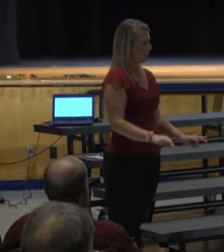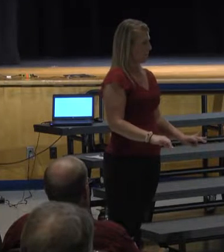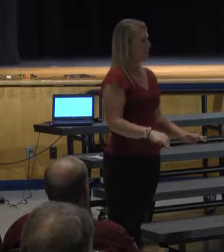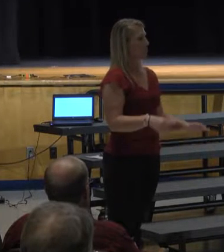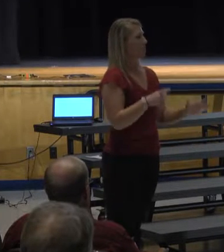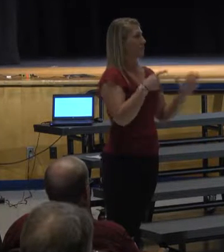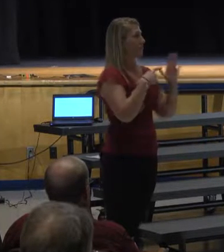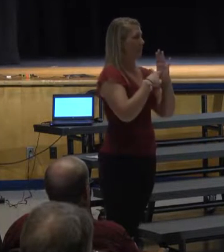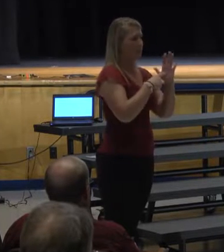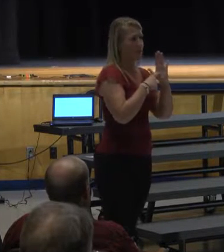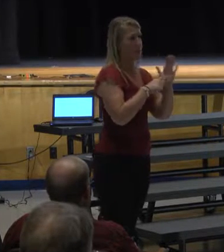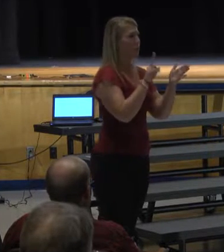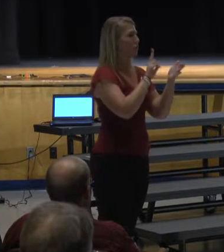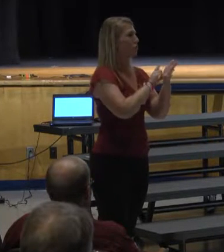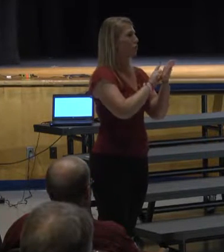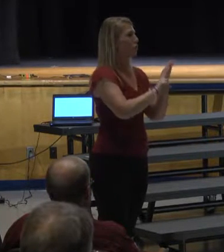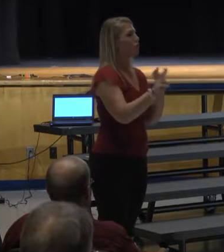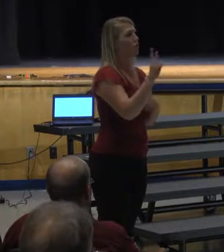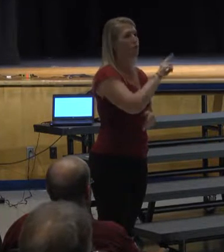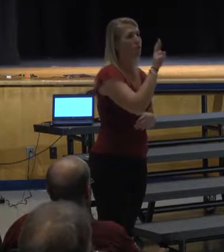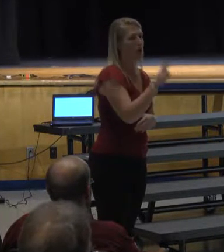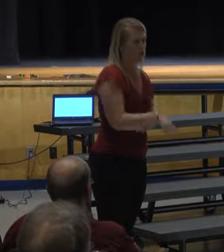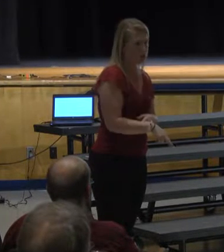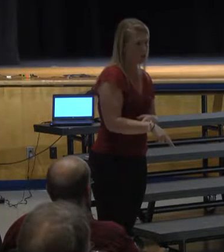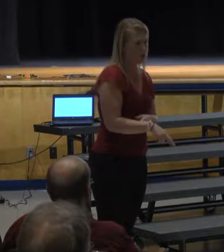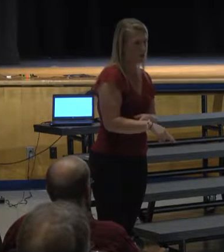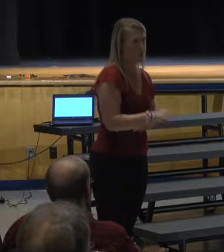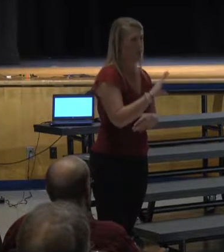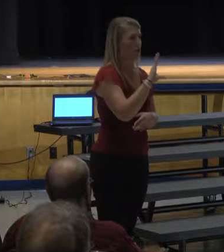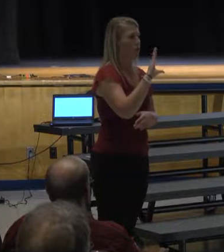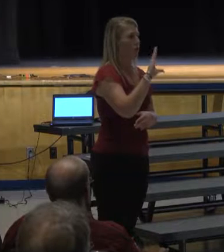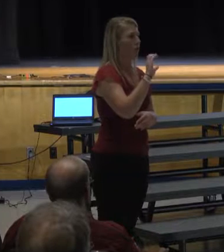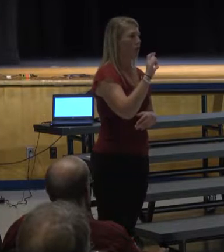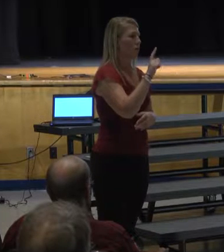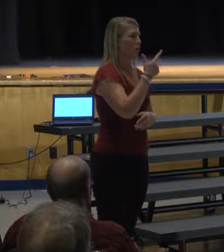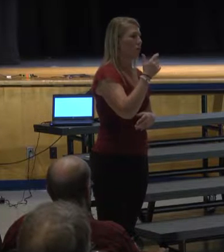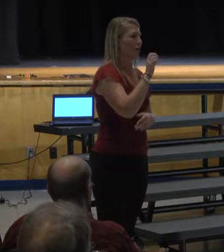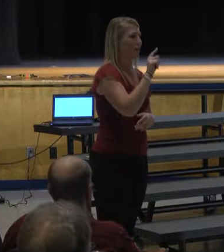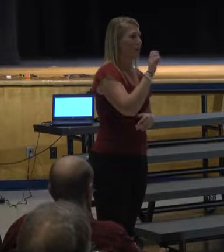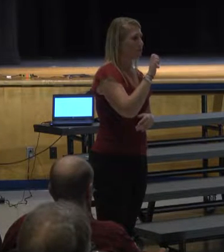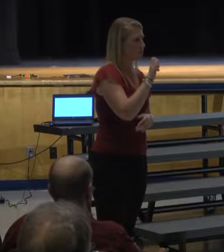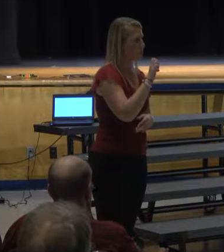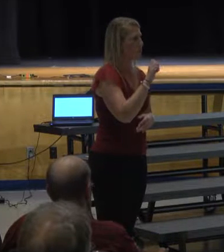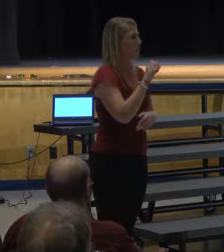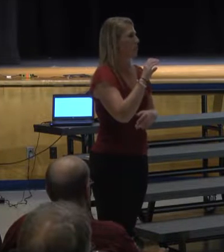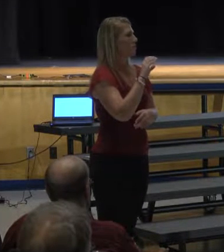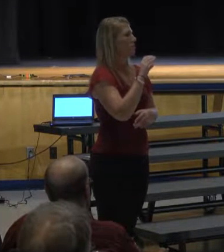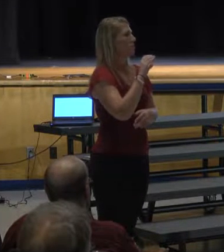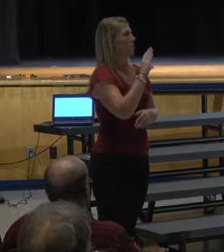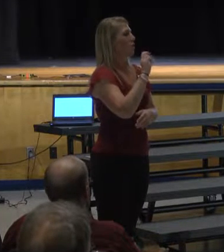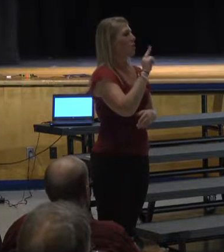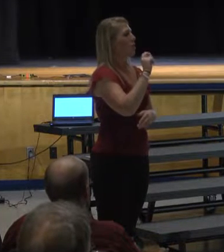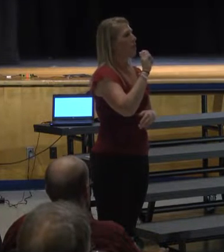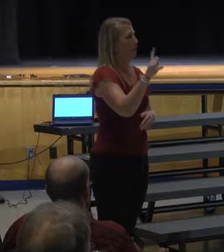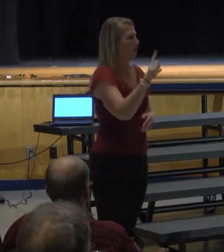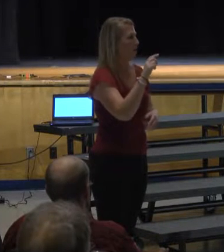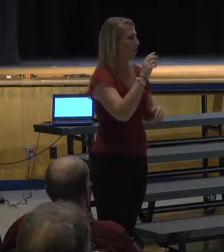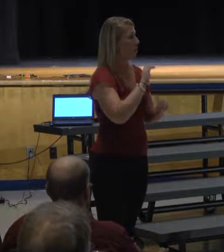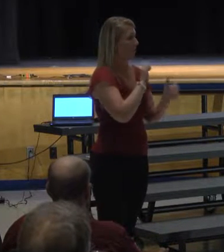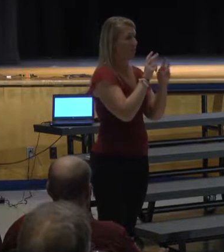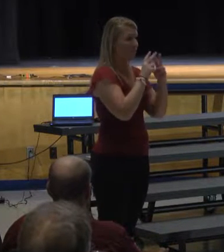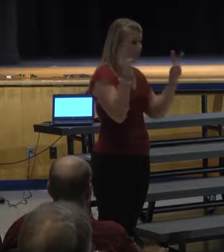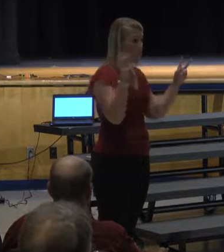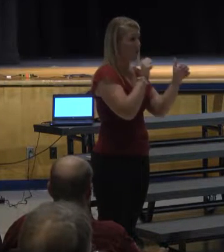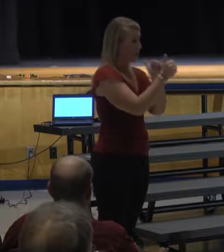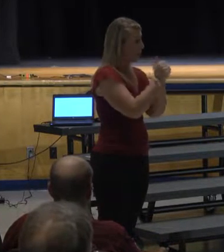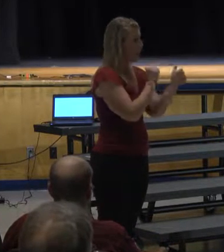Examples, University of Rochester, Colgate, Cornell. Okay, they're the very highly competitive schools. And the reason they